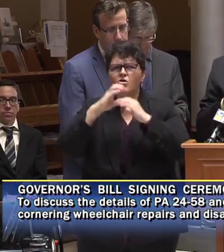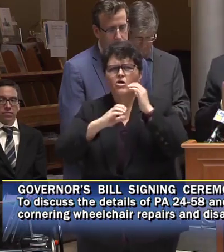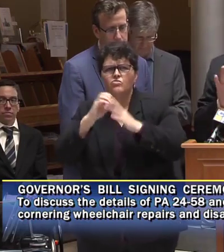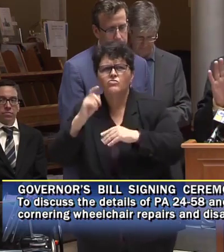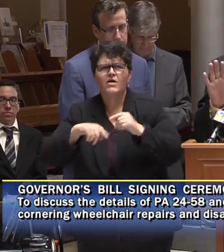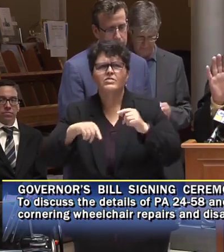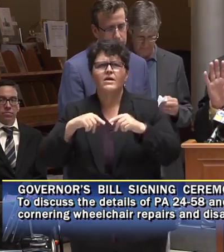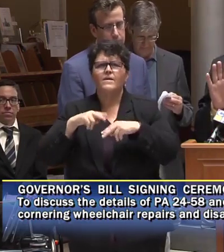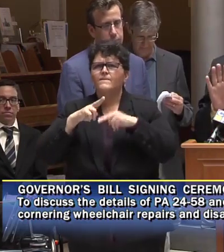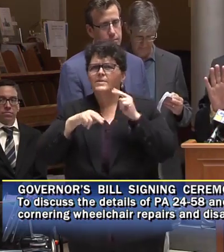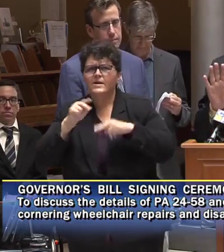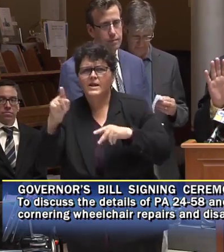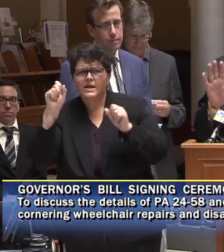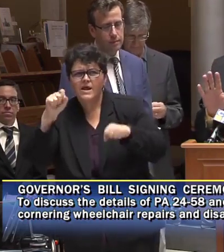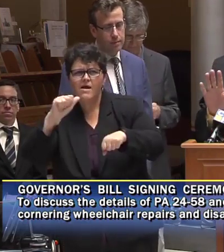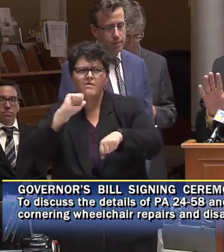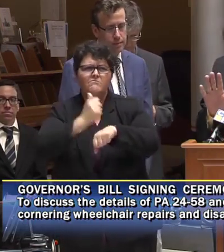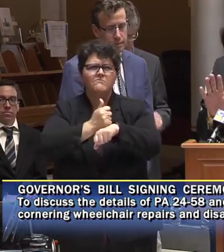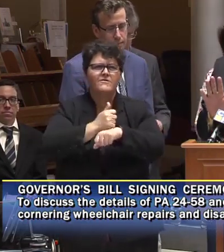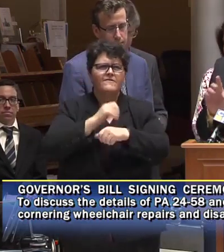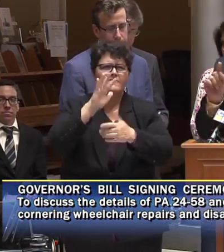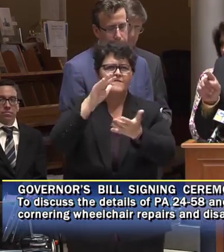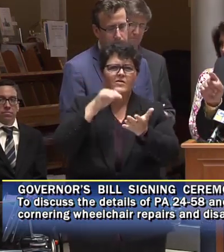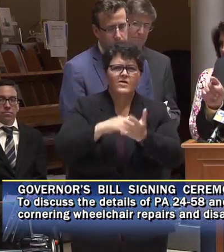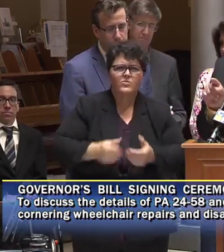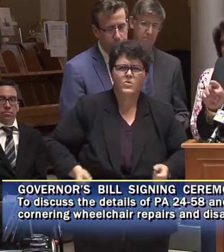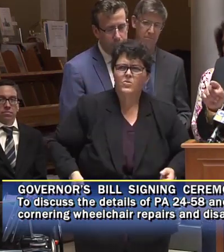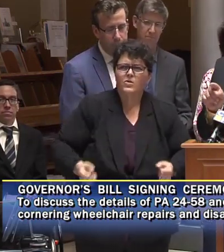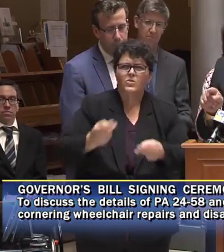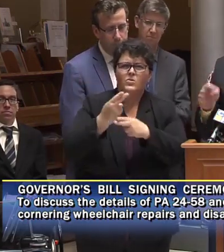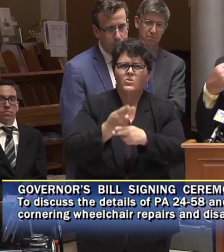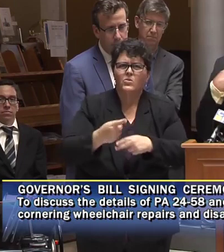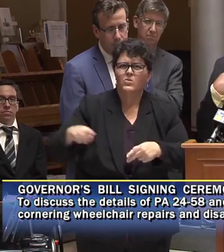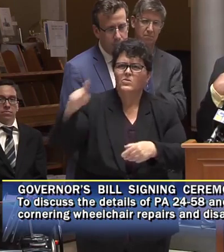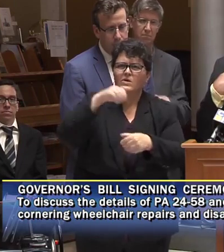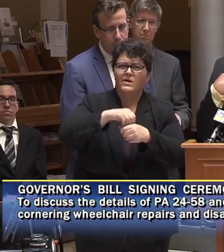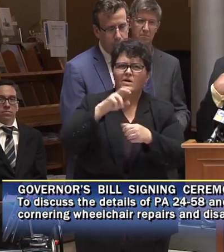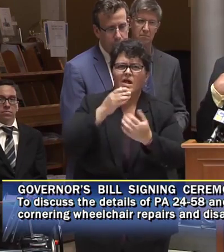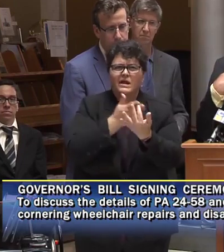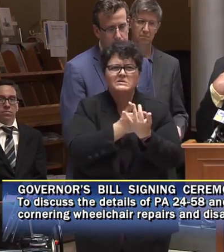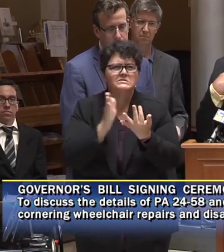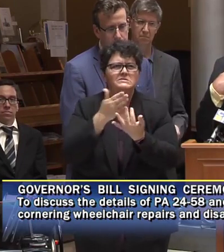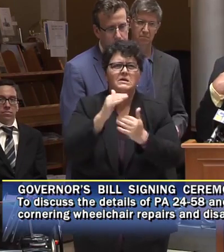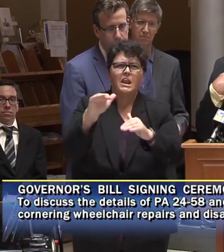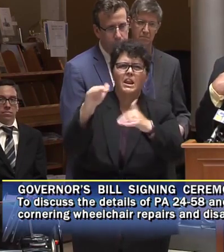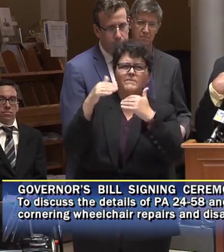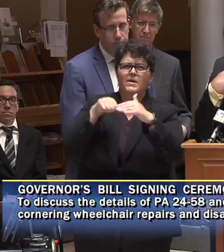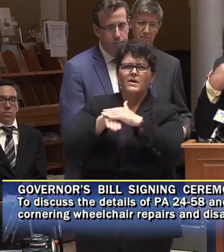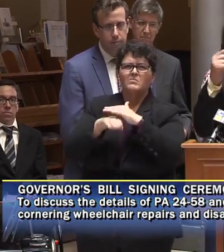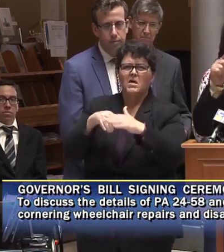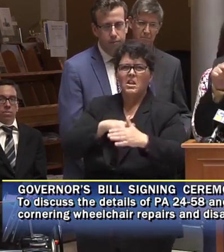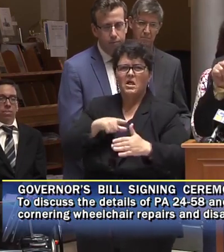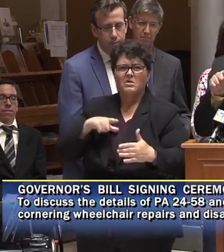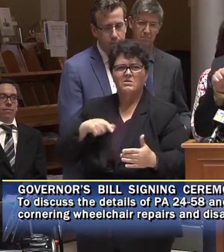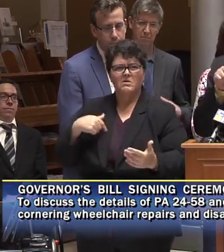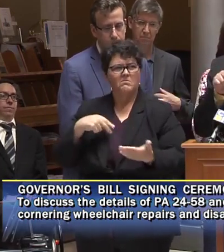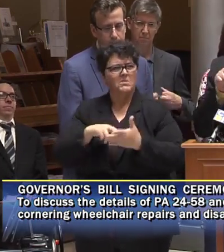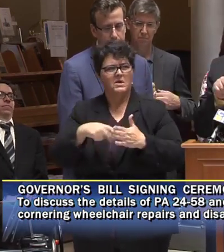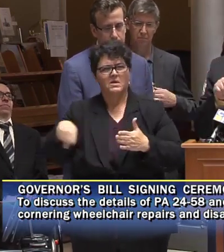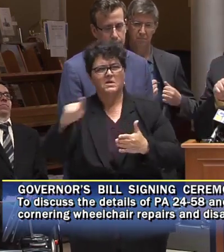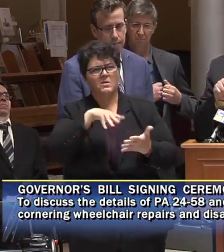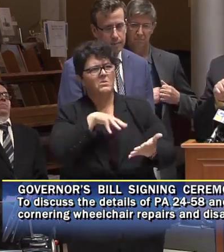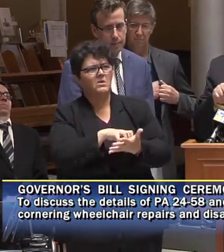there's 5,000 wheelchair users in the state of Connecticut and they don't have mobility, who are we as legislators? You need